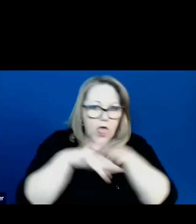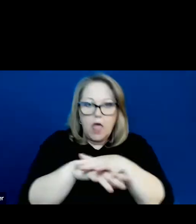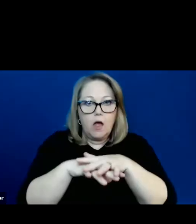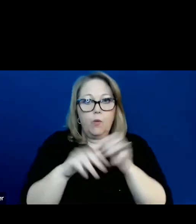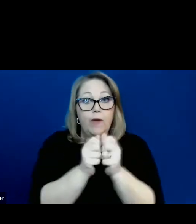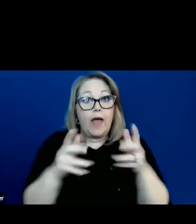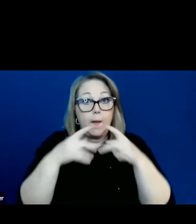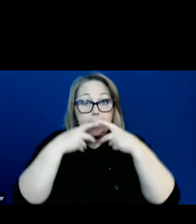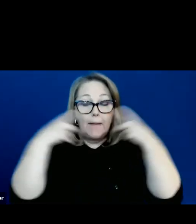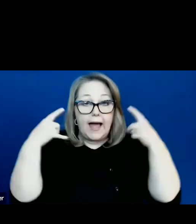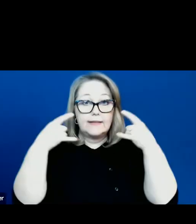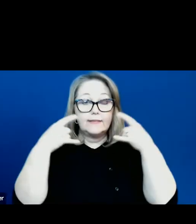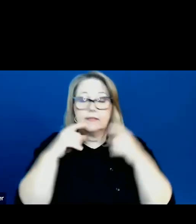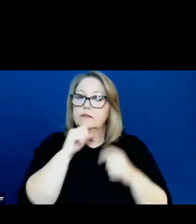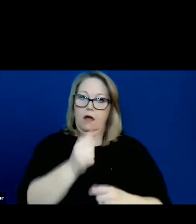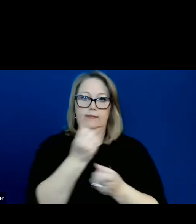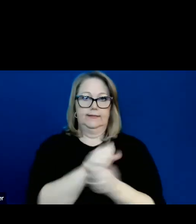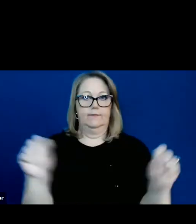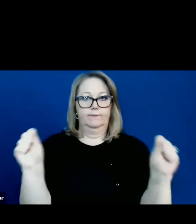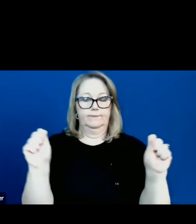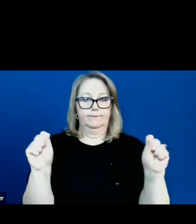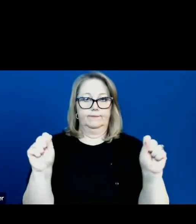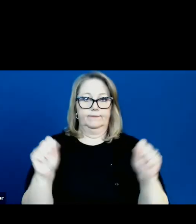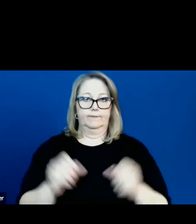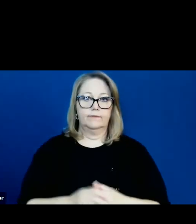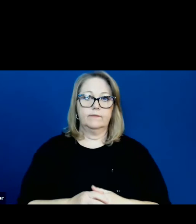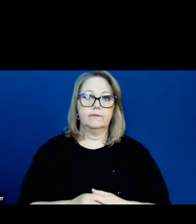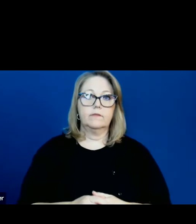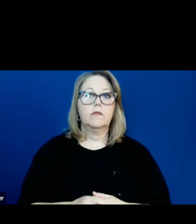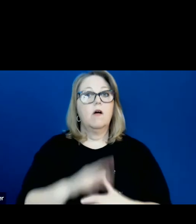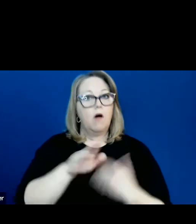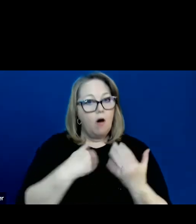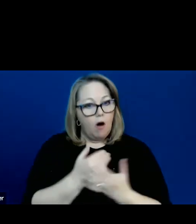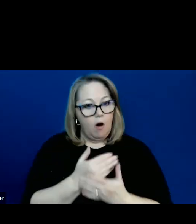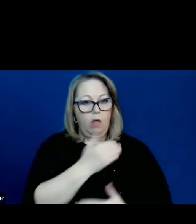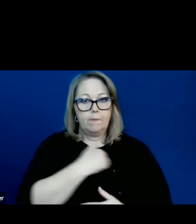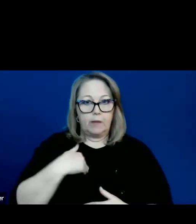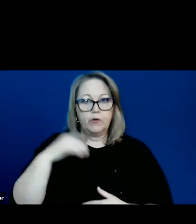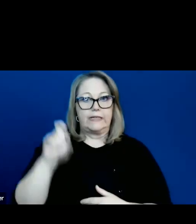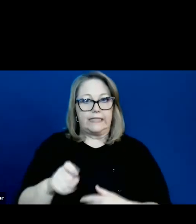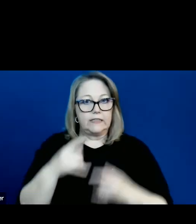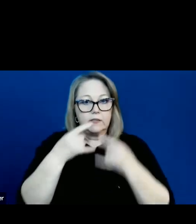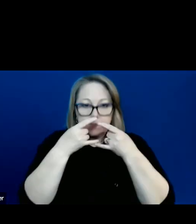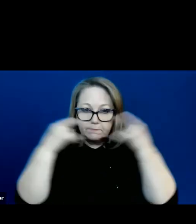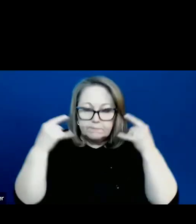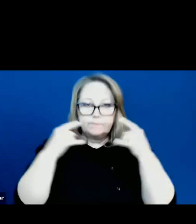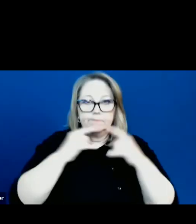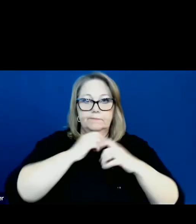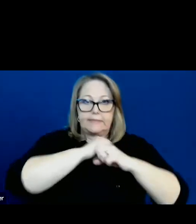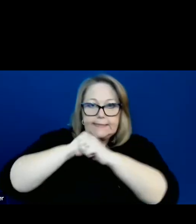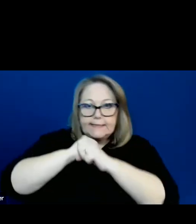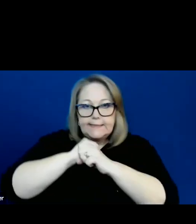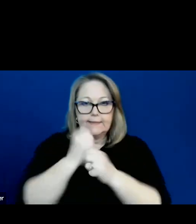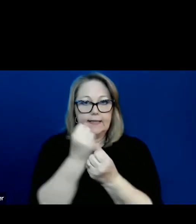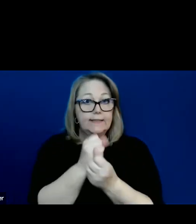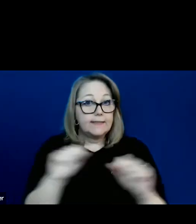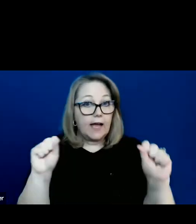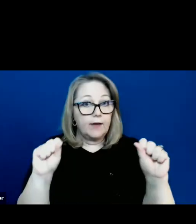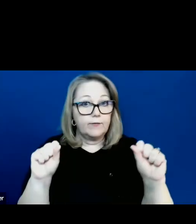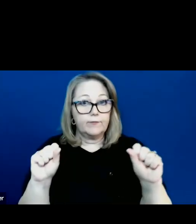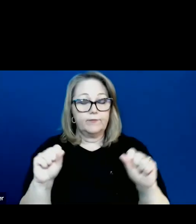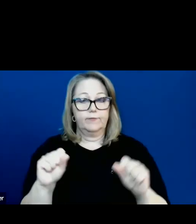safe without all members fully masked unless all members are actively taking the same precautions and regularly testing